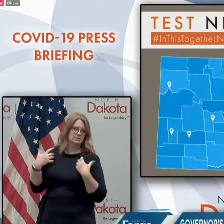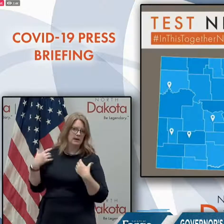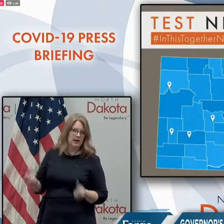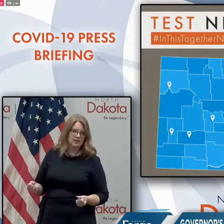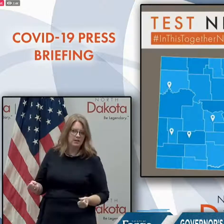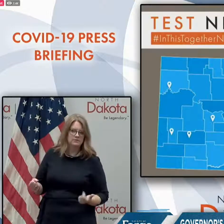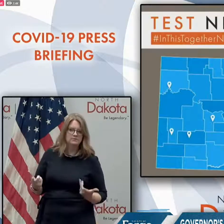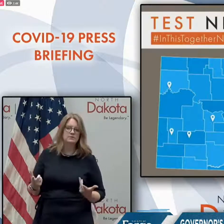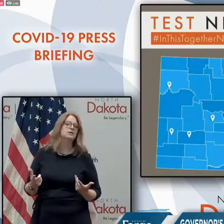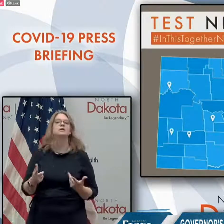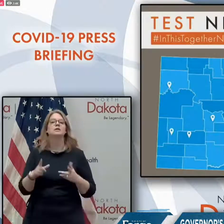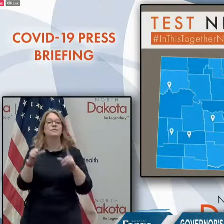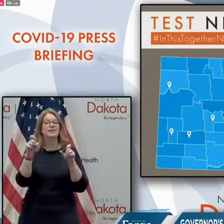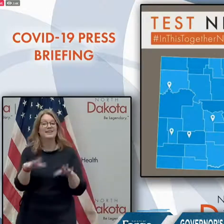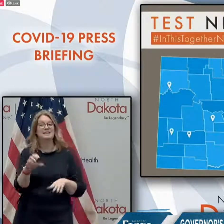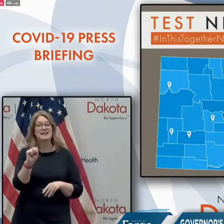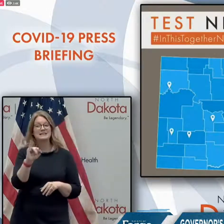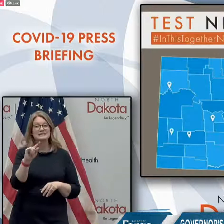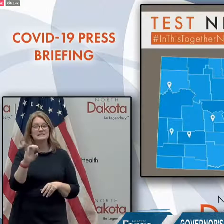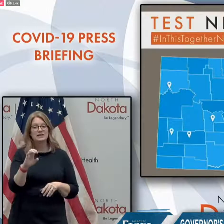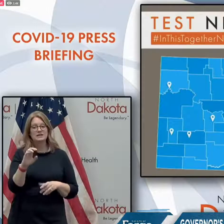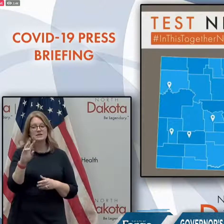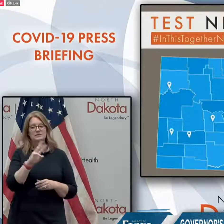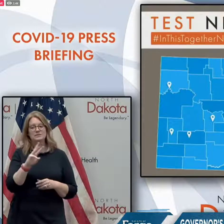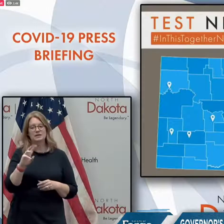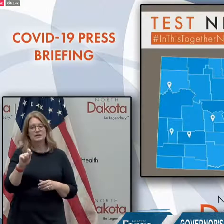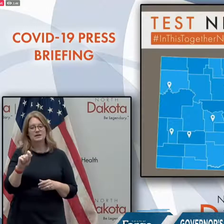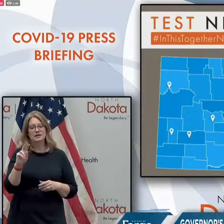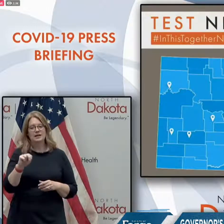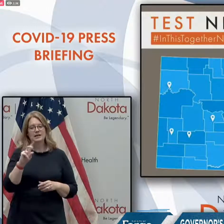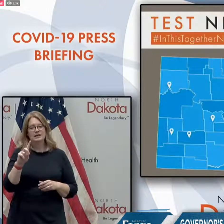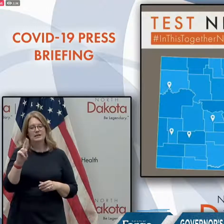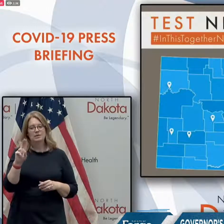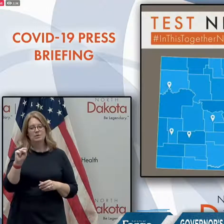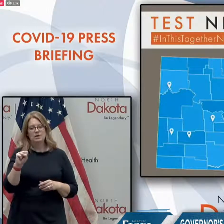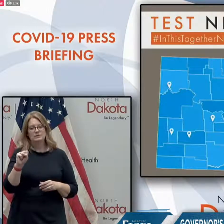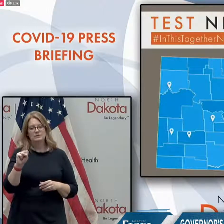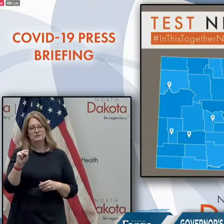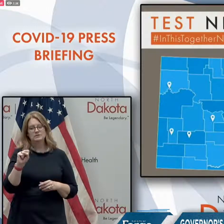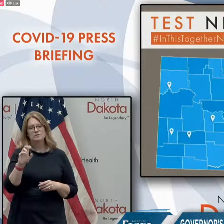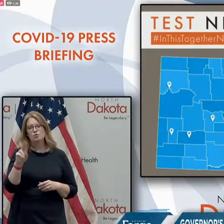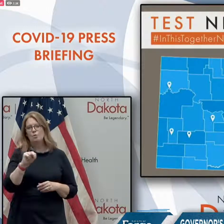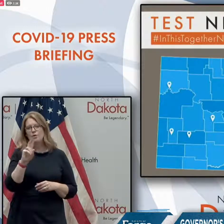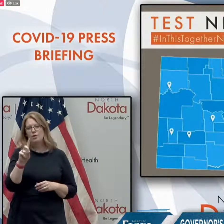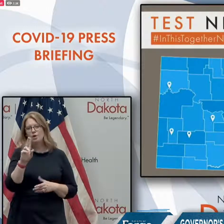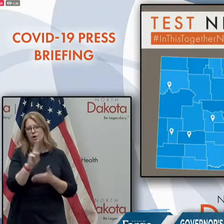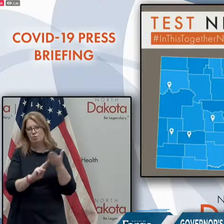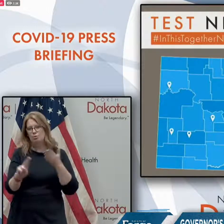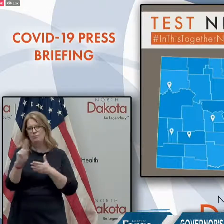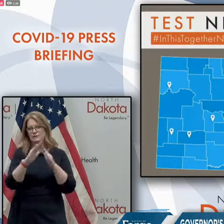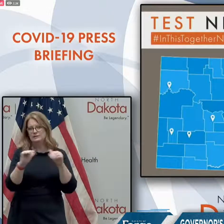the test site nearest you, you go to www.ndus, North Dakota University